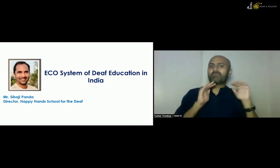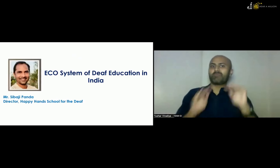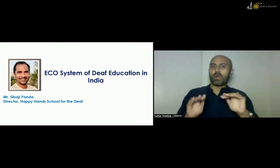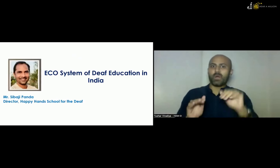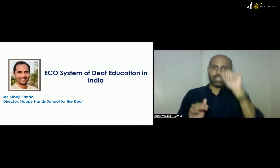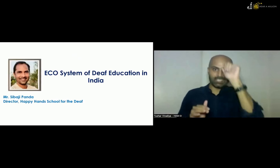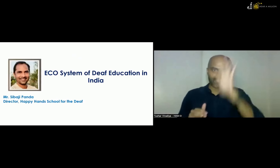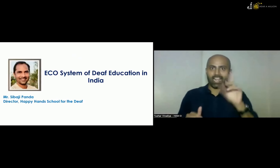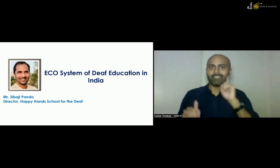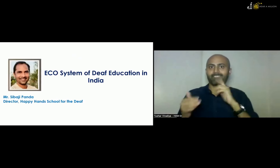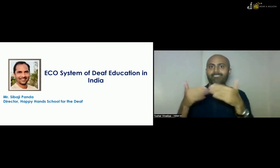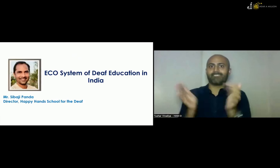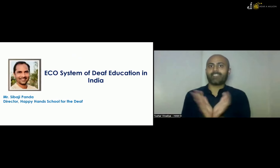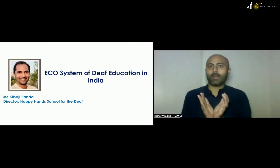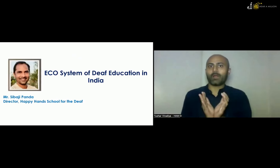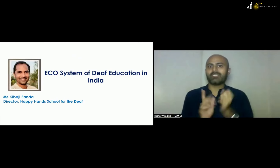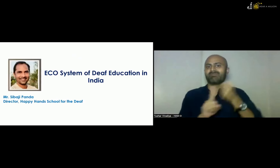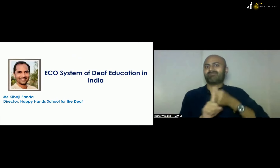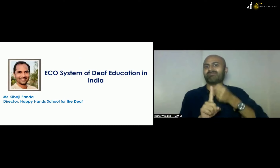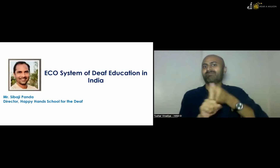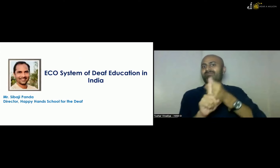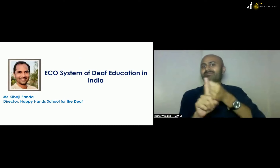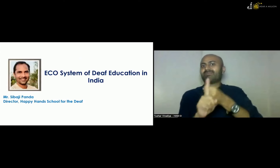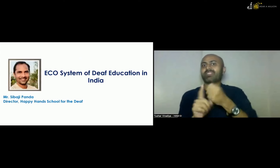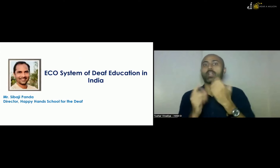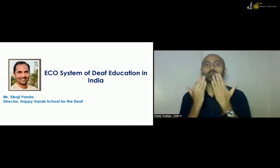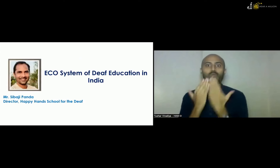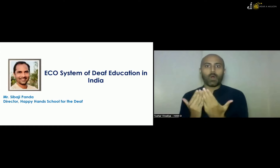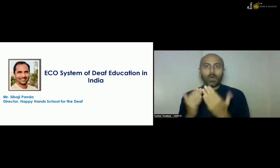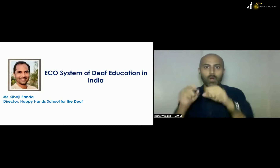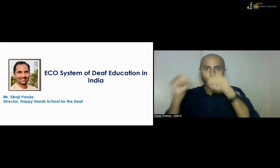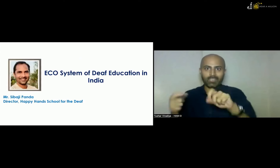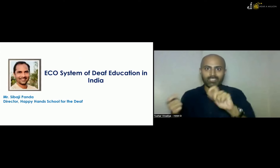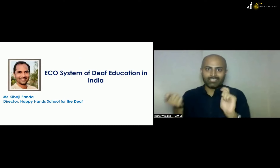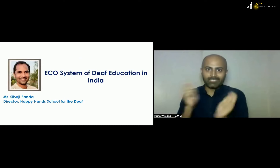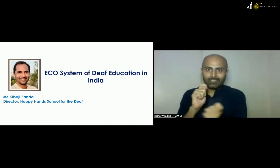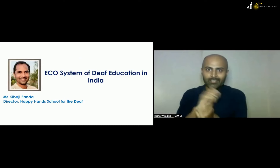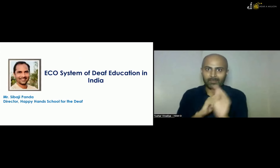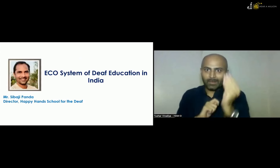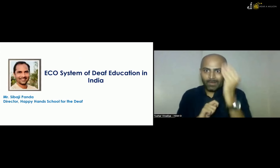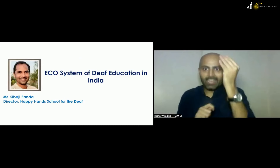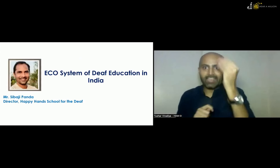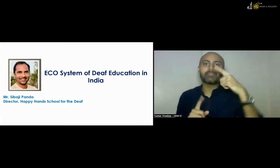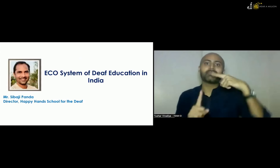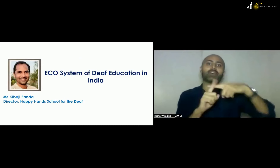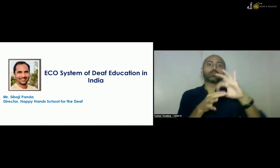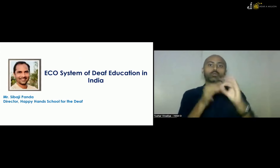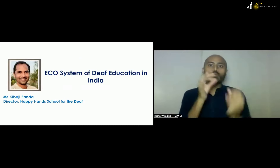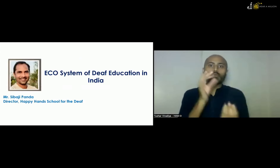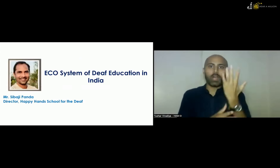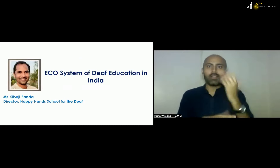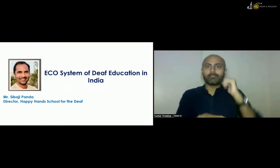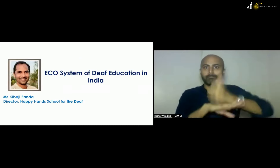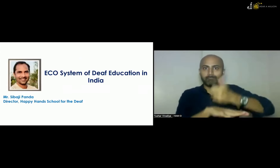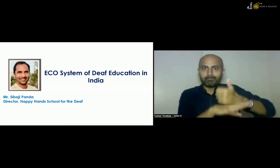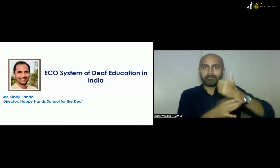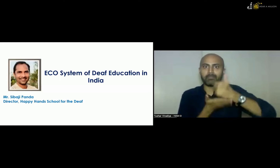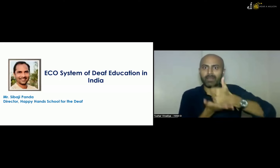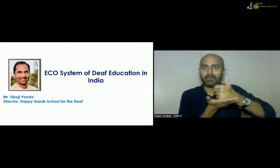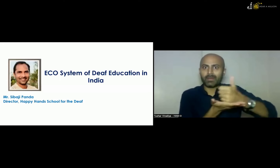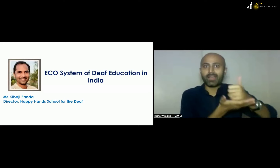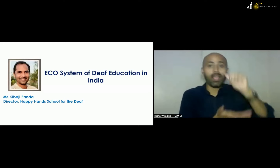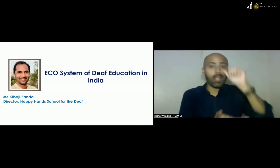person and he's a great leader and he's supporting deaf community and deaf education, and he's trying to change